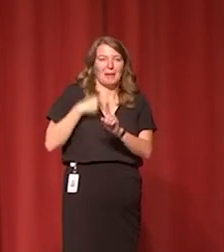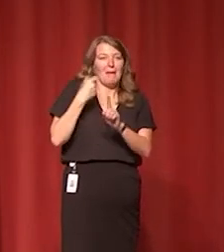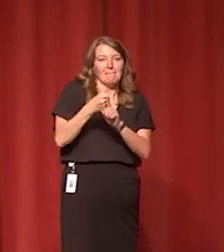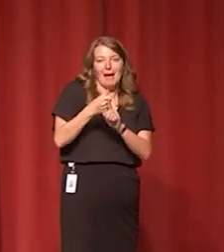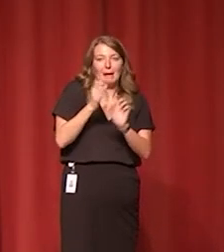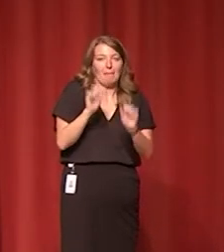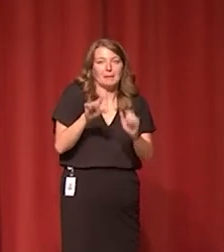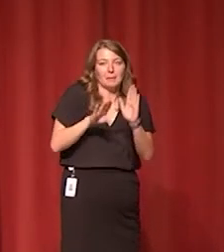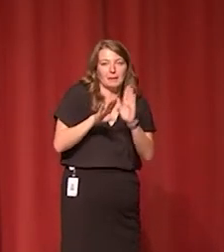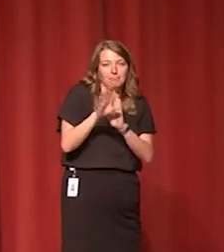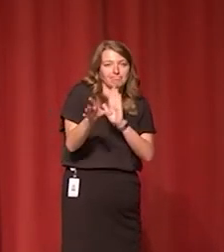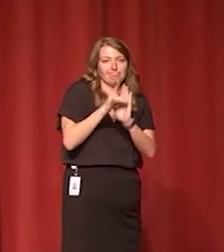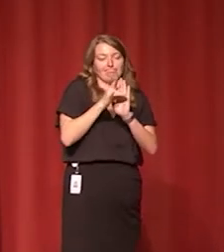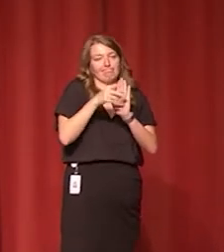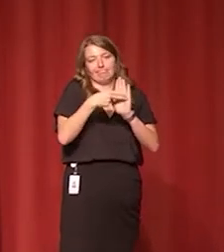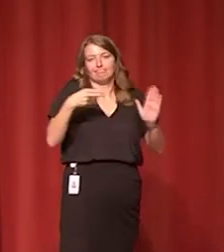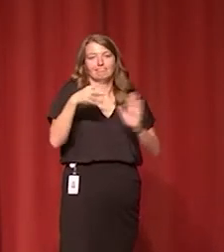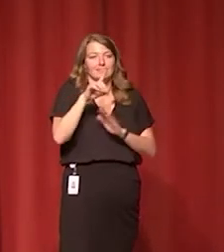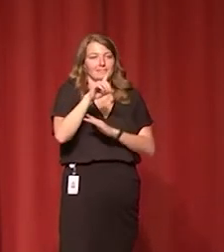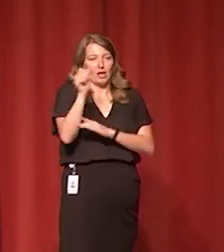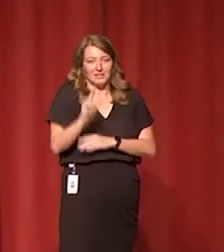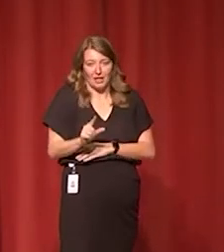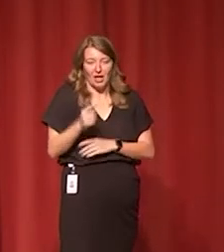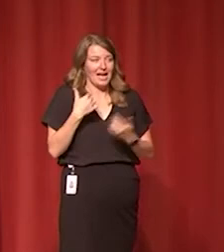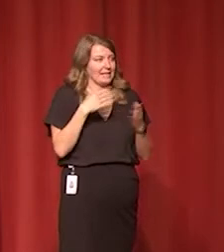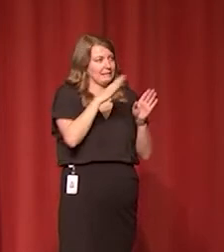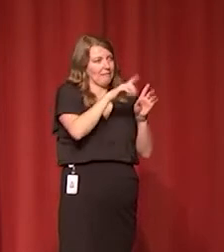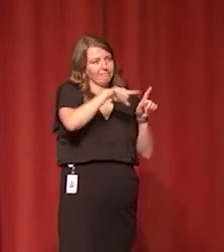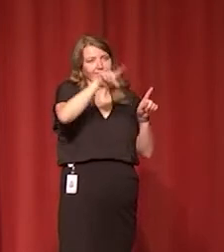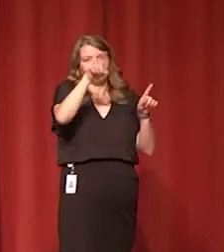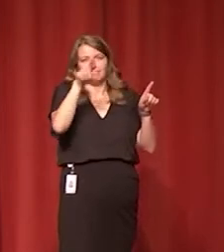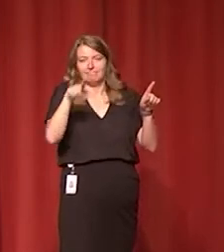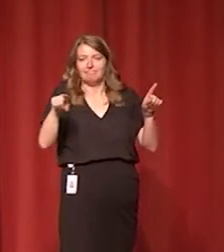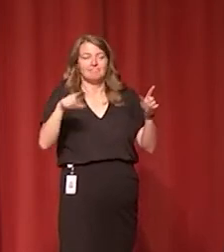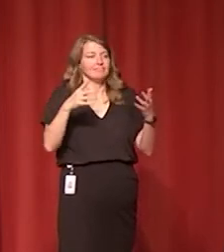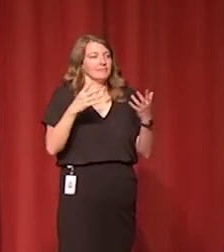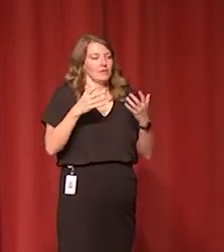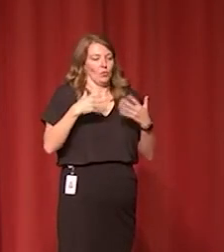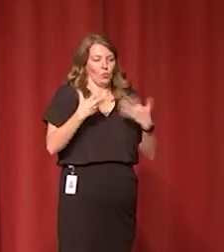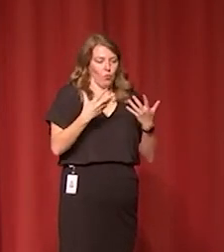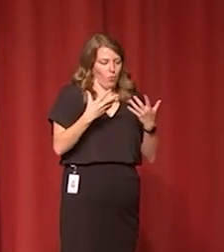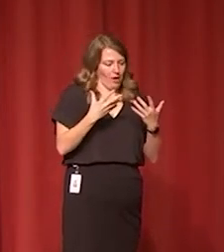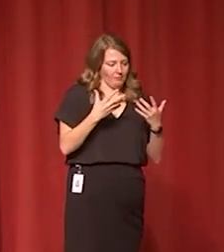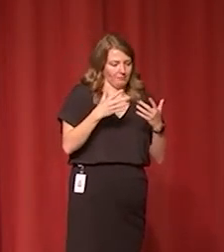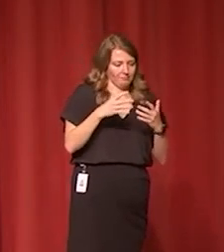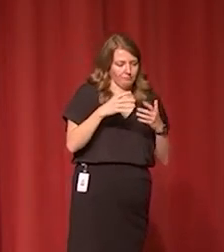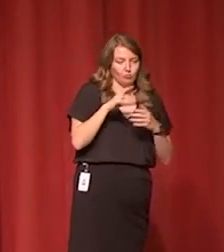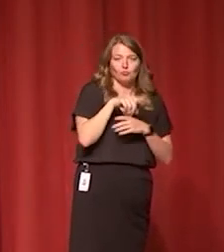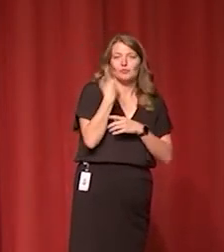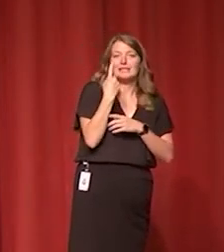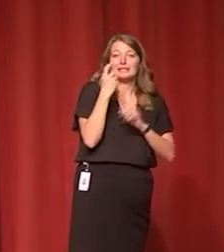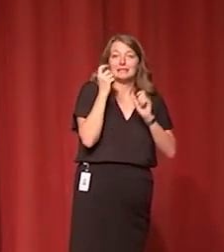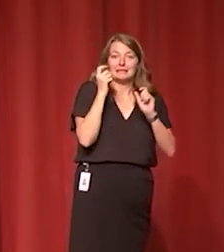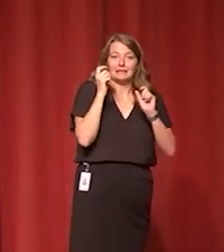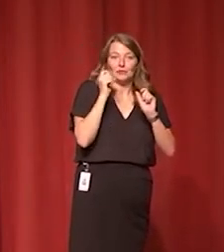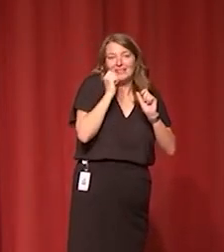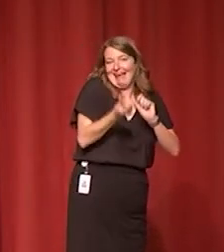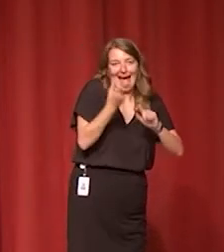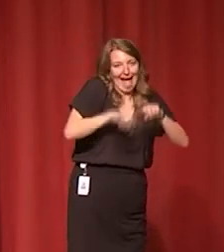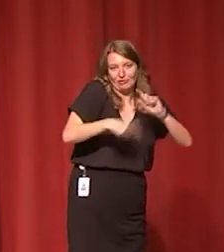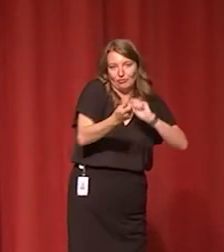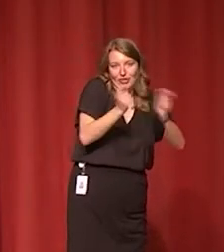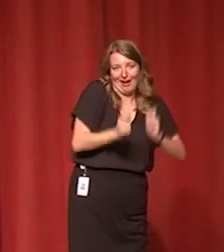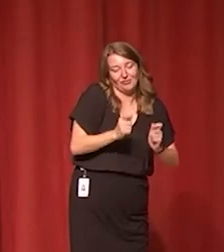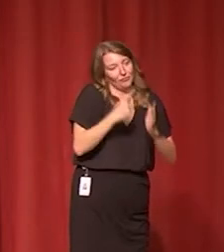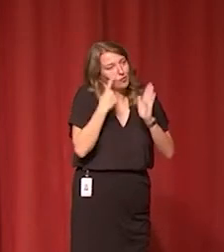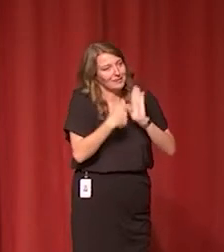curve that shows the modifiable, meaning you can fix them, and non-modifiable risk factors like age. And midlife hearing loss